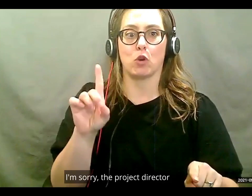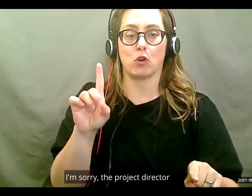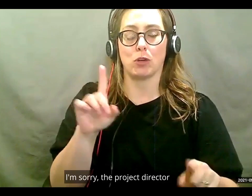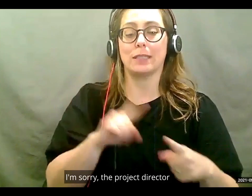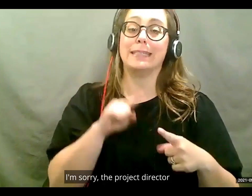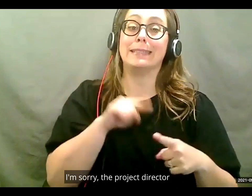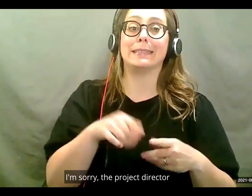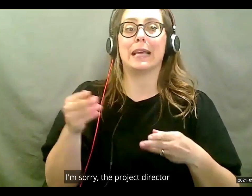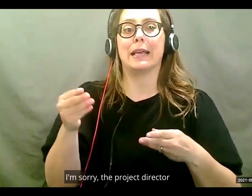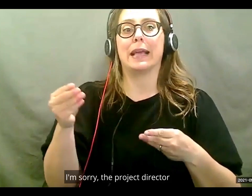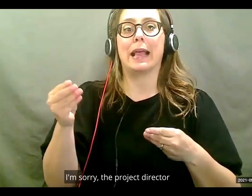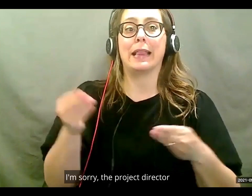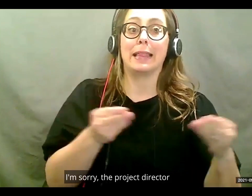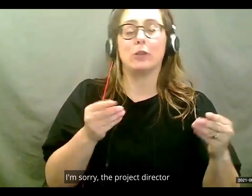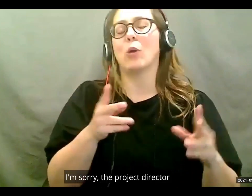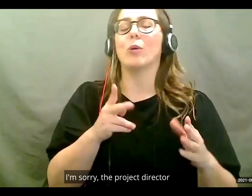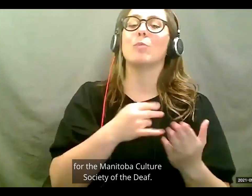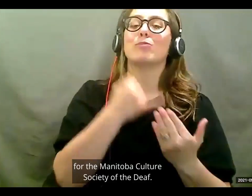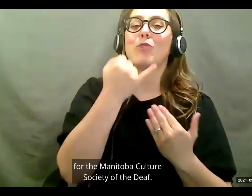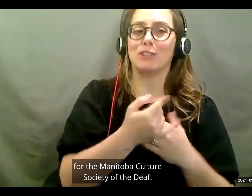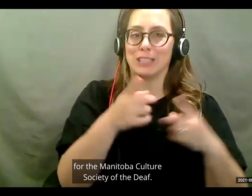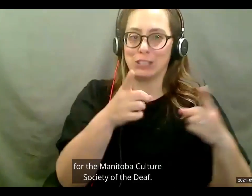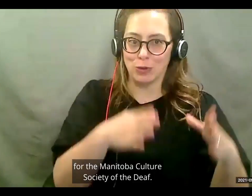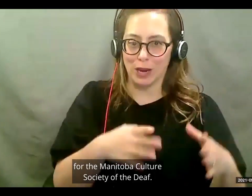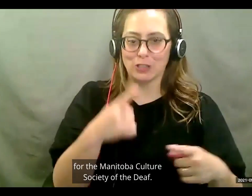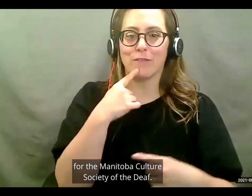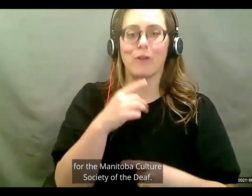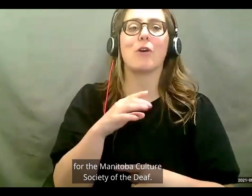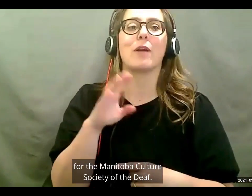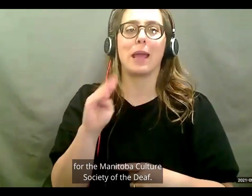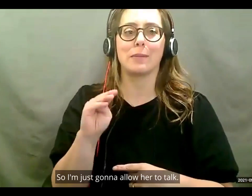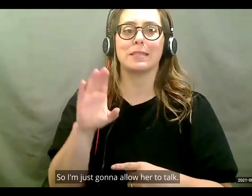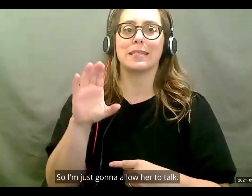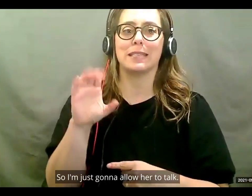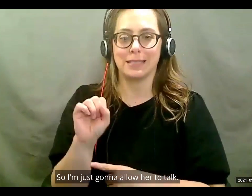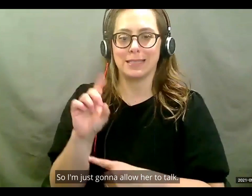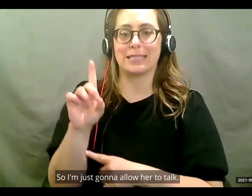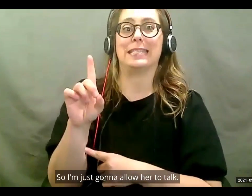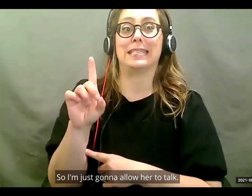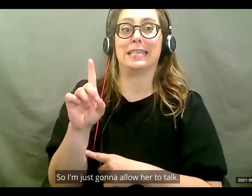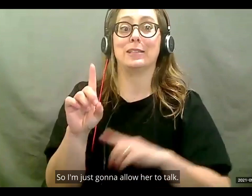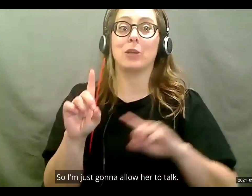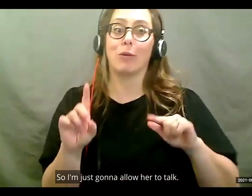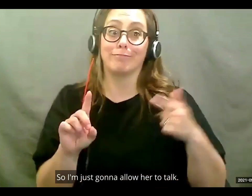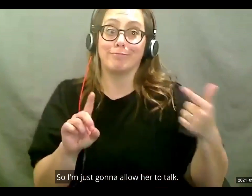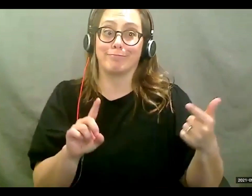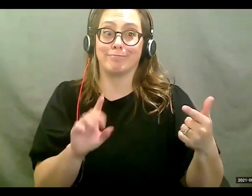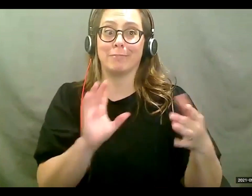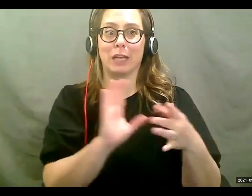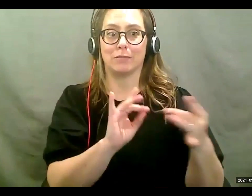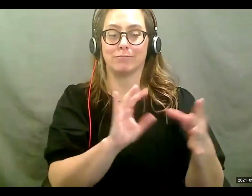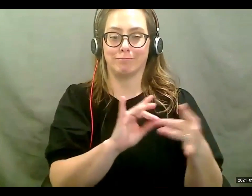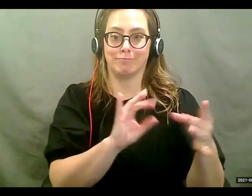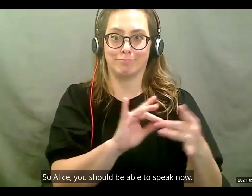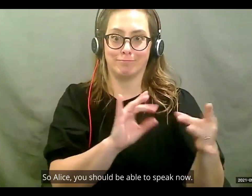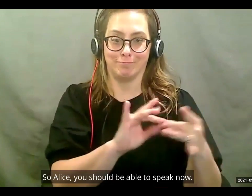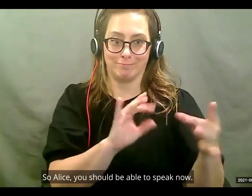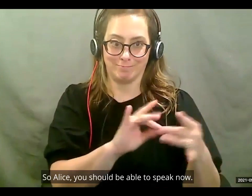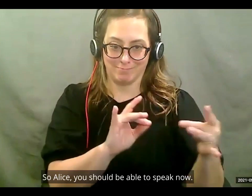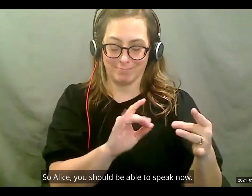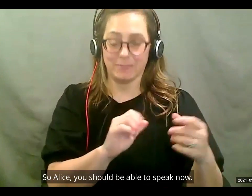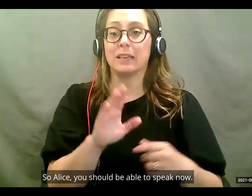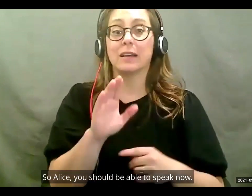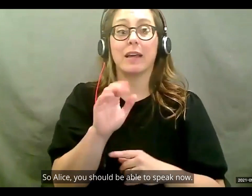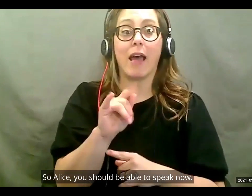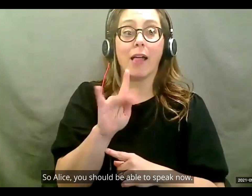liaison, the project director for the Manitoba Cultural Society of the Deaf. So I'm just gonna allow her to talk. So